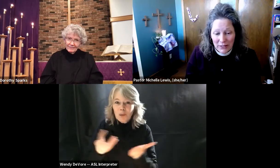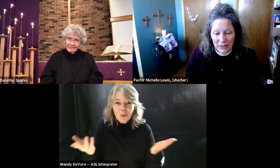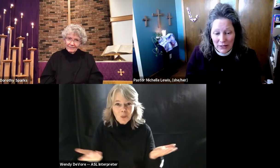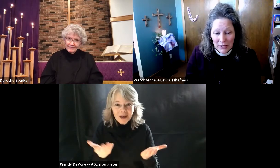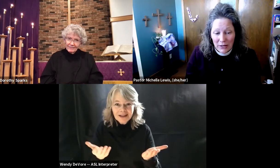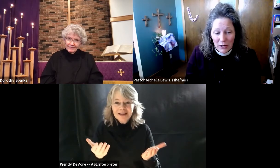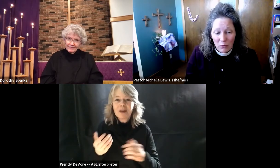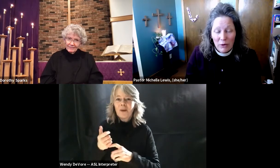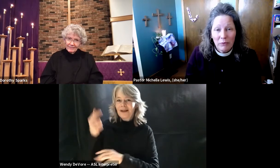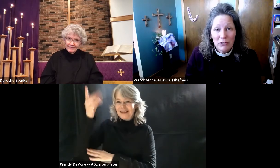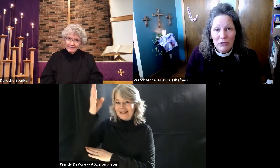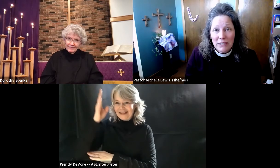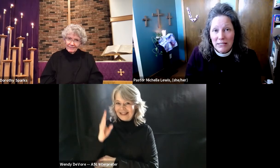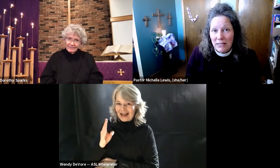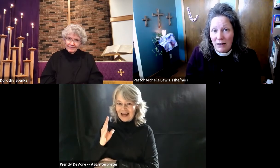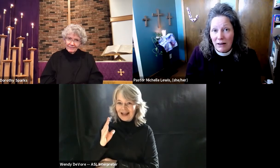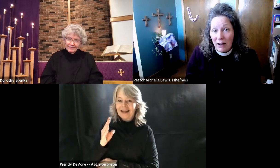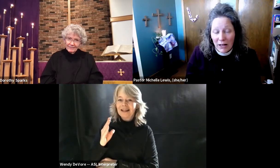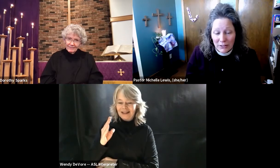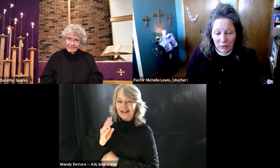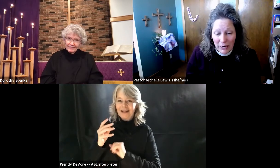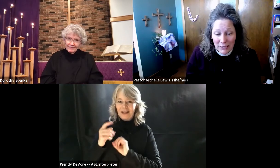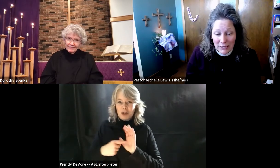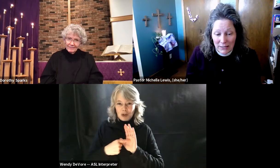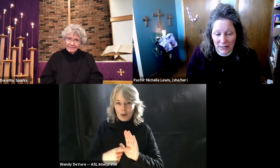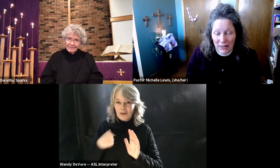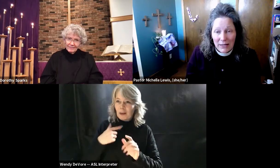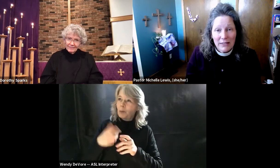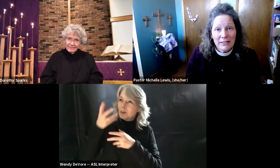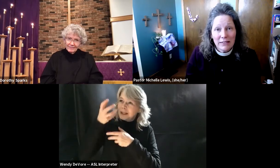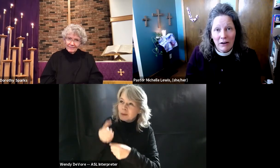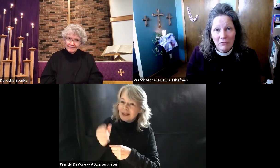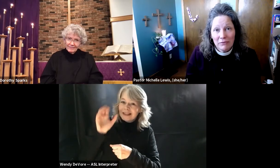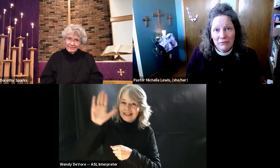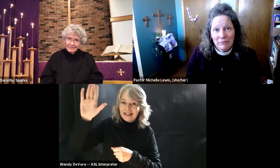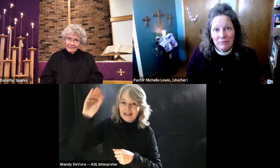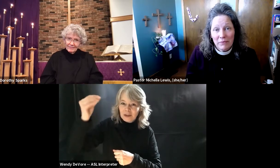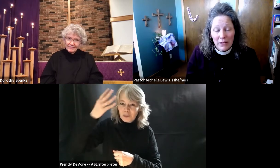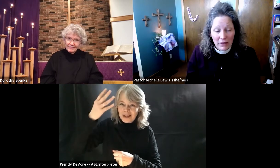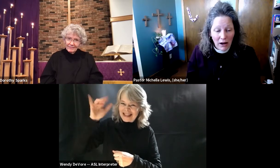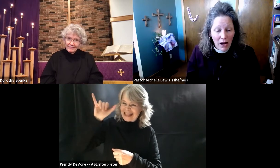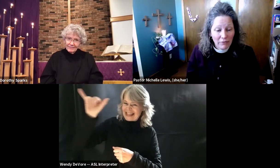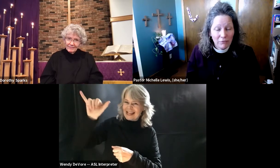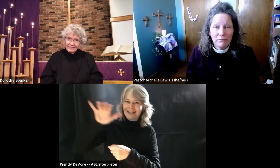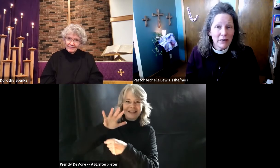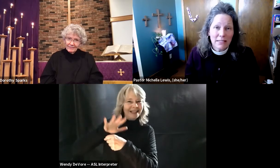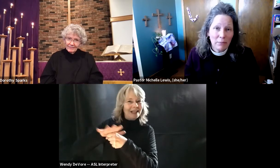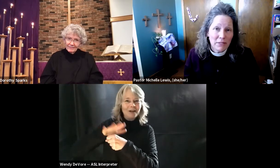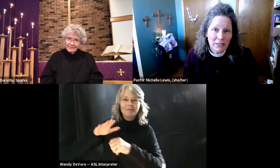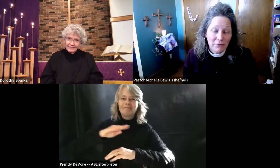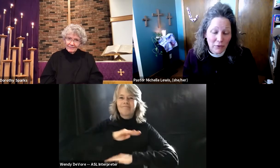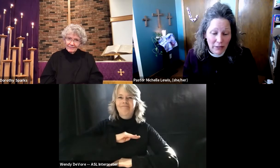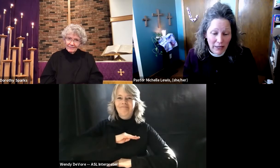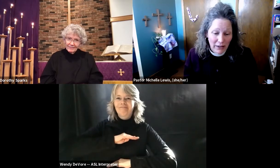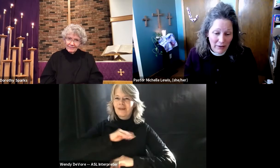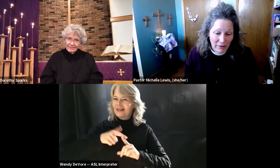us when we trust that God's grace is enough and that God accepts